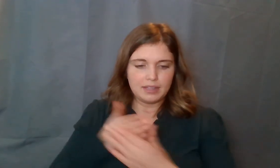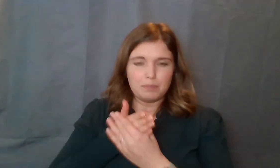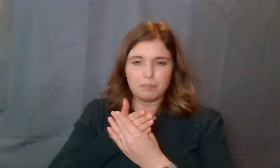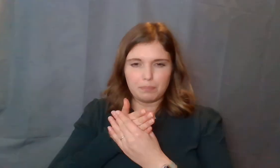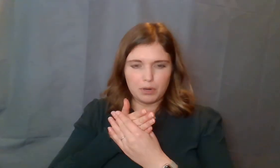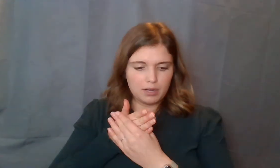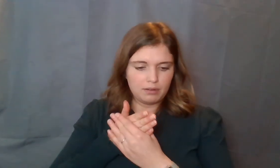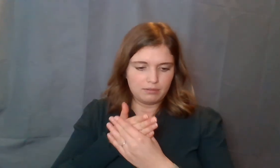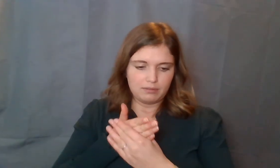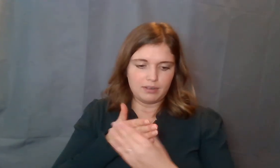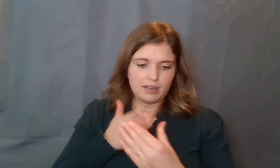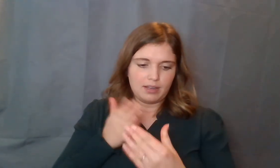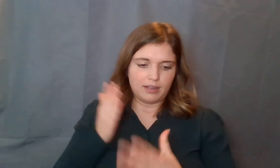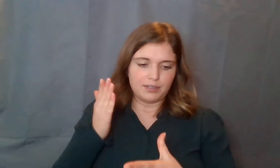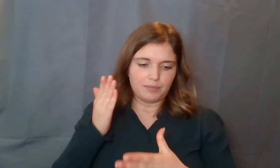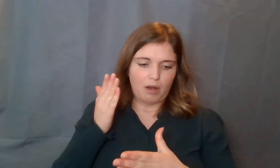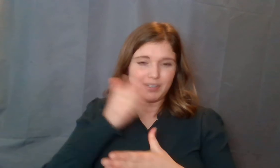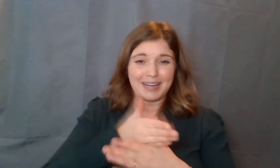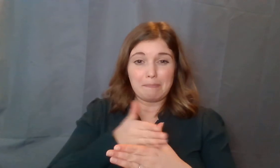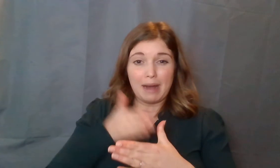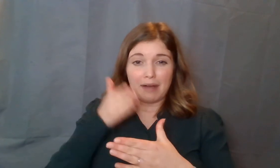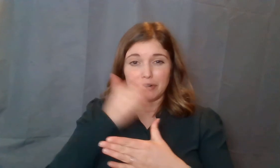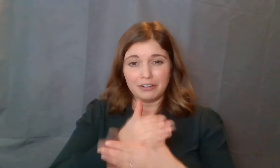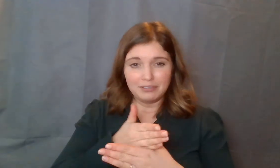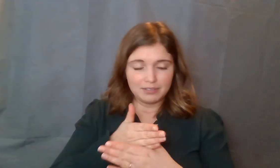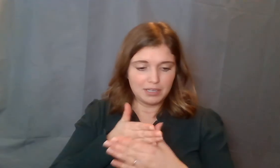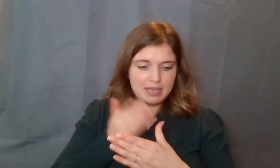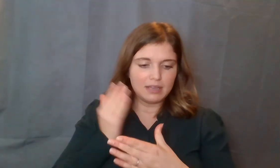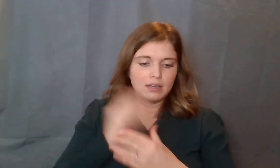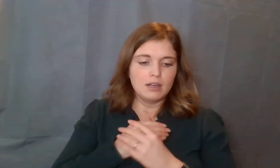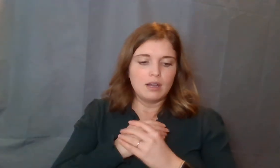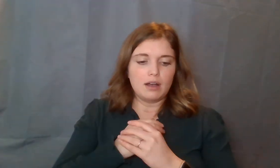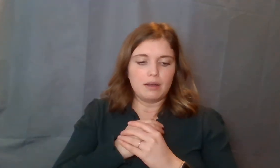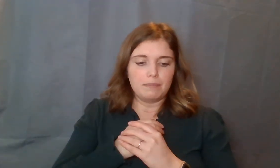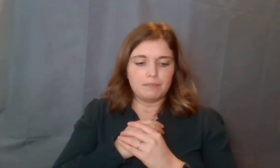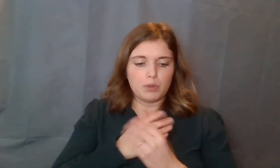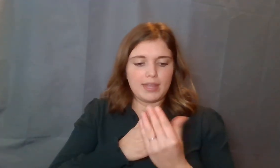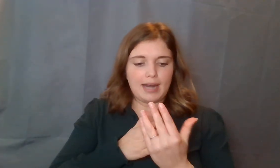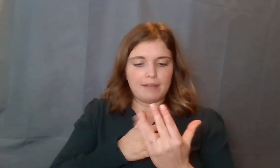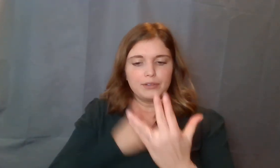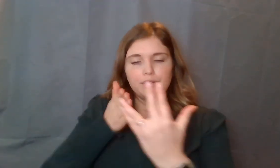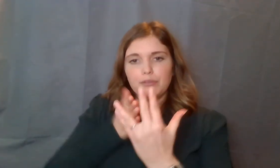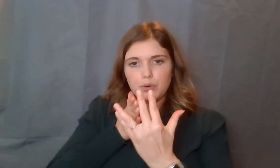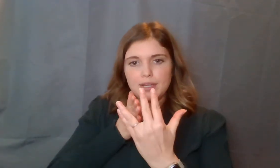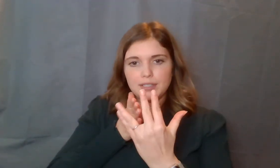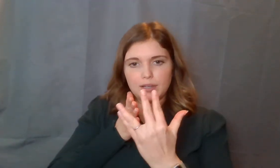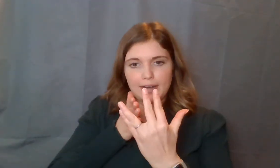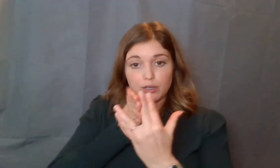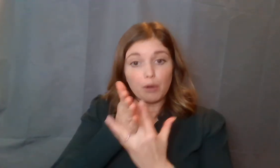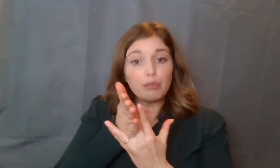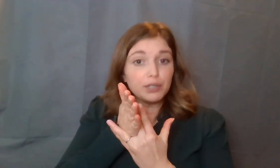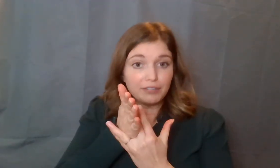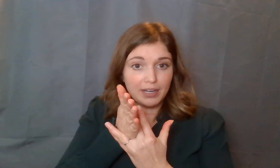the book is almost like bother to me. The way that I've learned through is to actually go through your